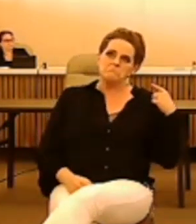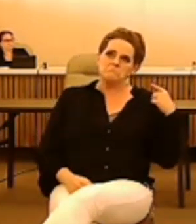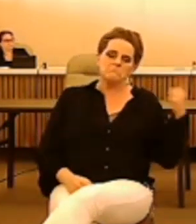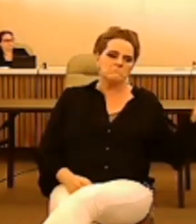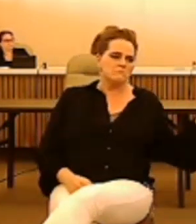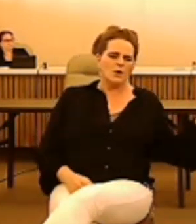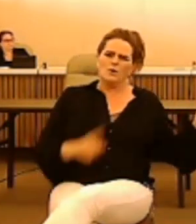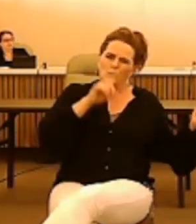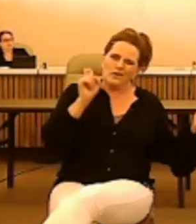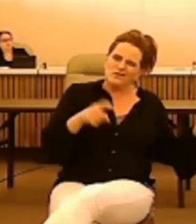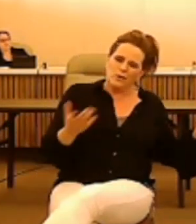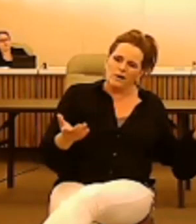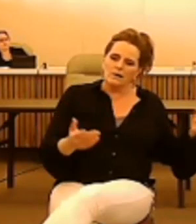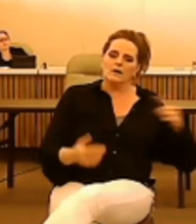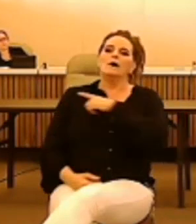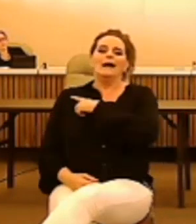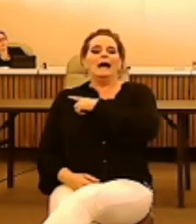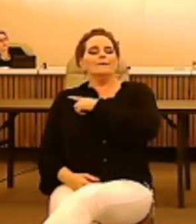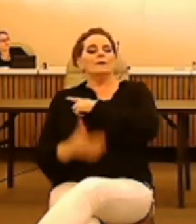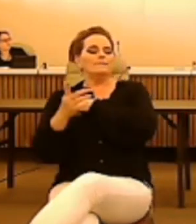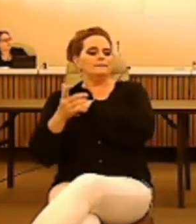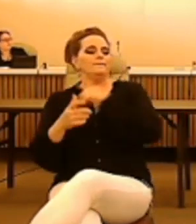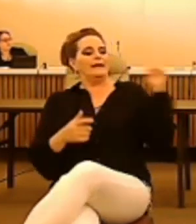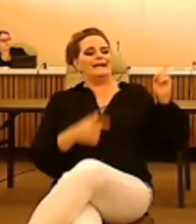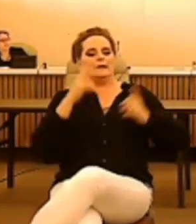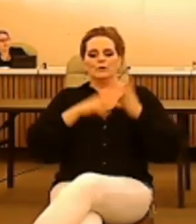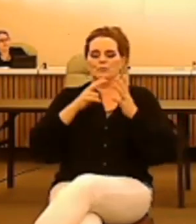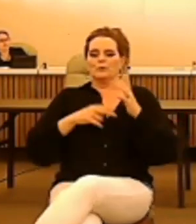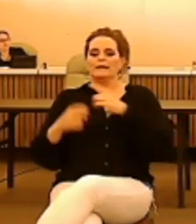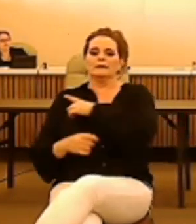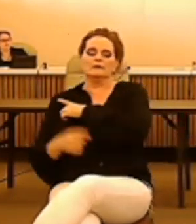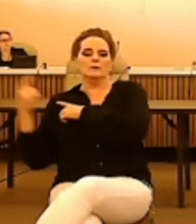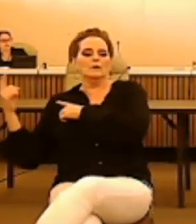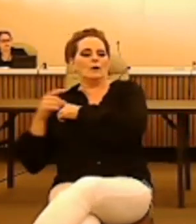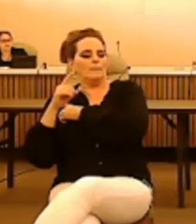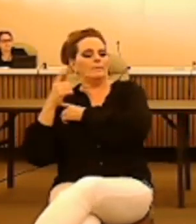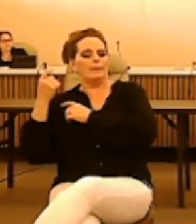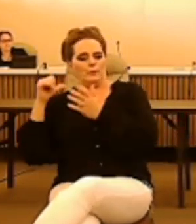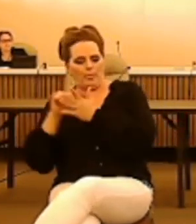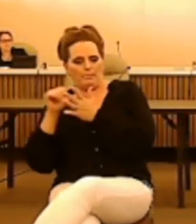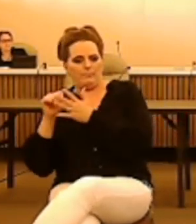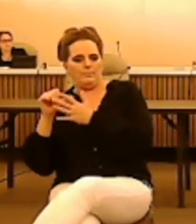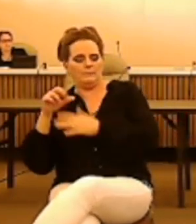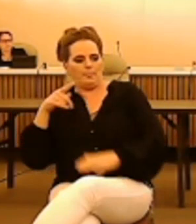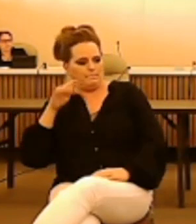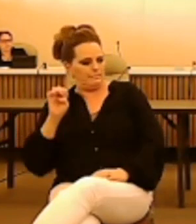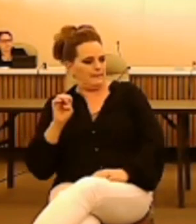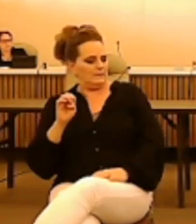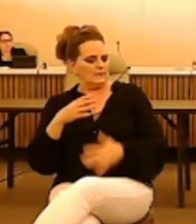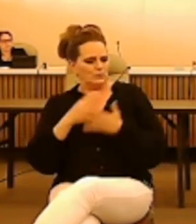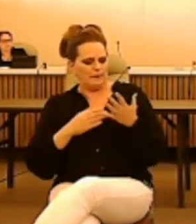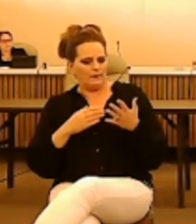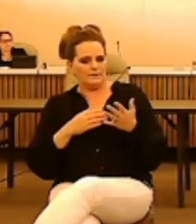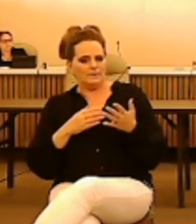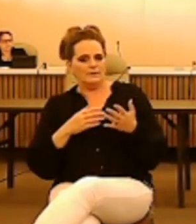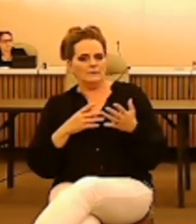What's the question? Yeah, so if you, Just because he was reading the thing Councilmember on Page here. got to through part, but didn't complete